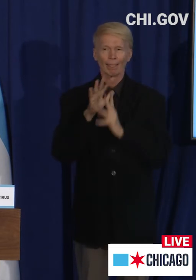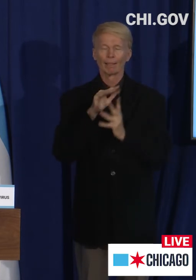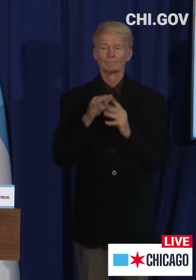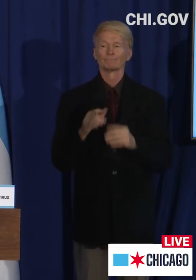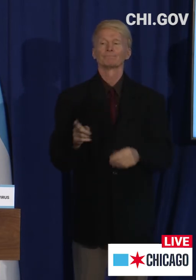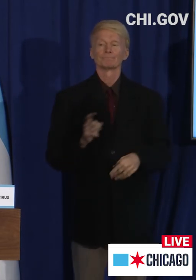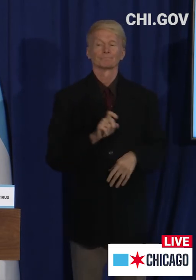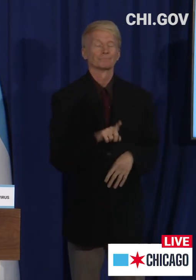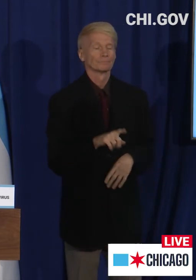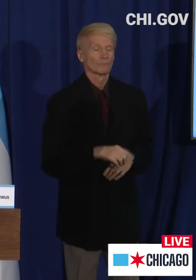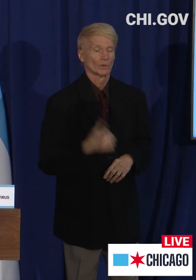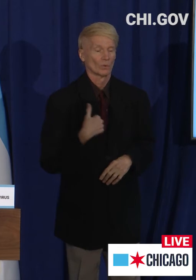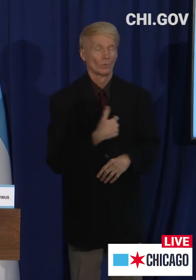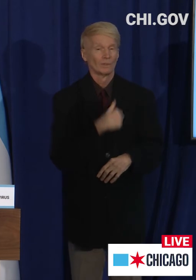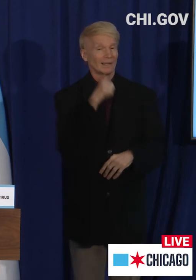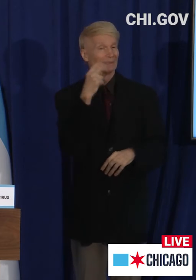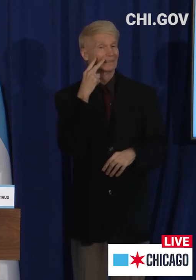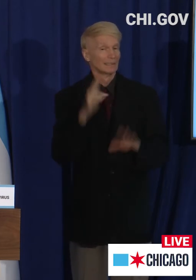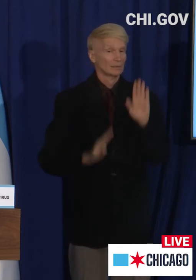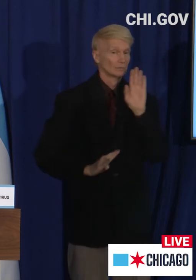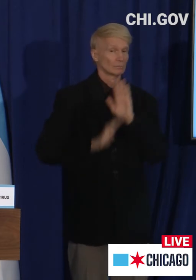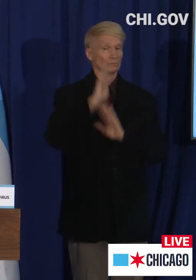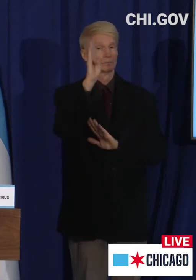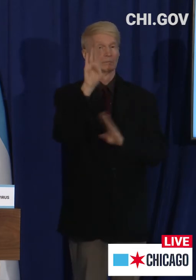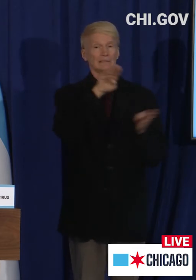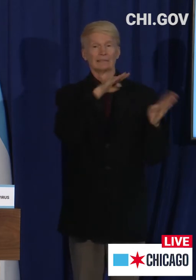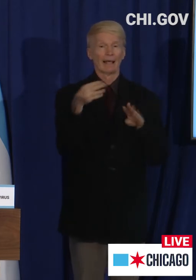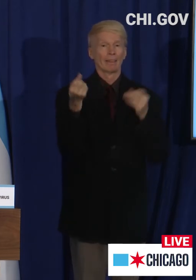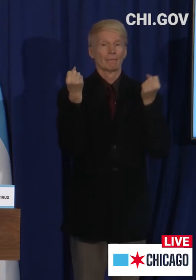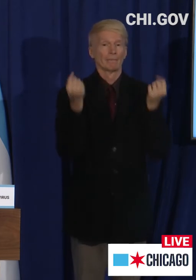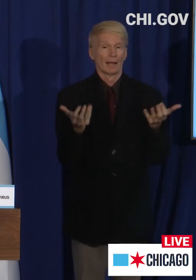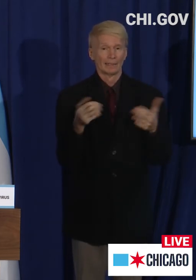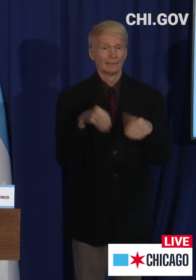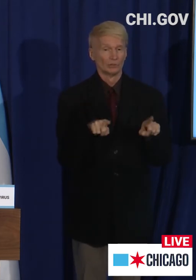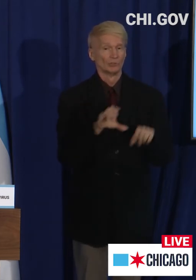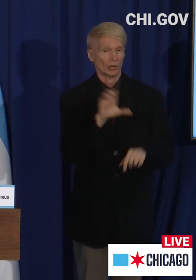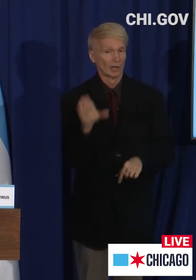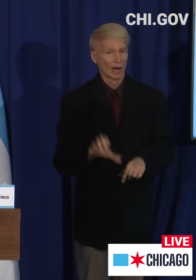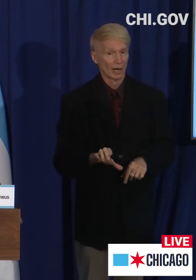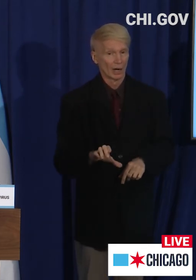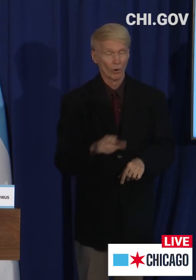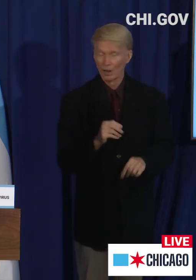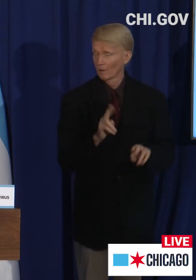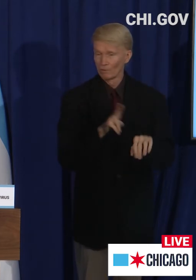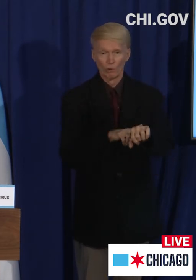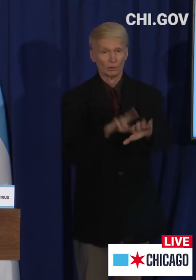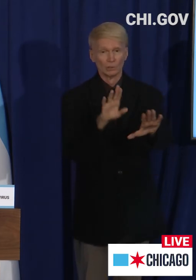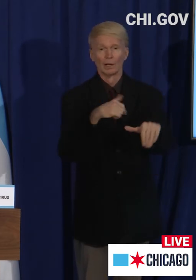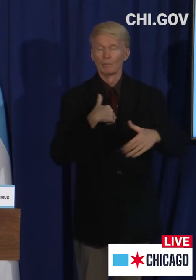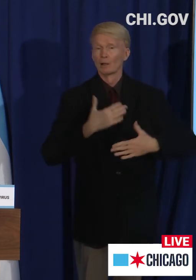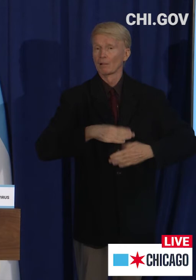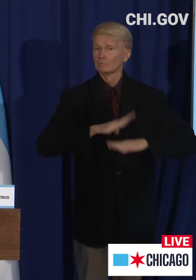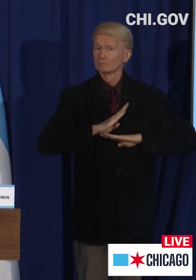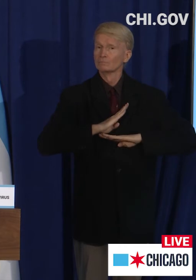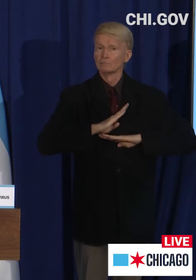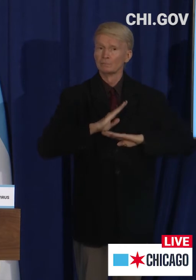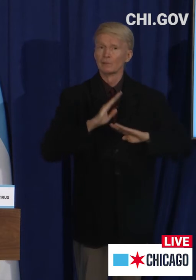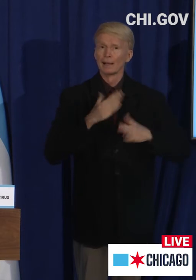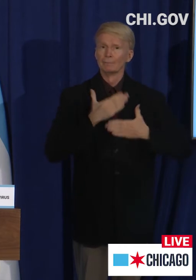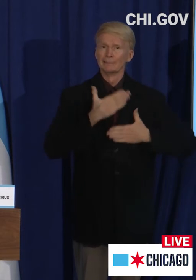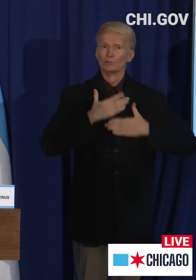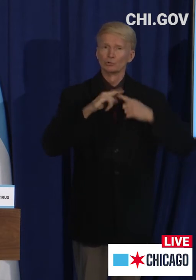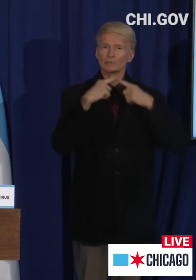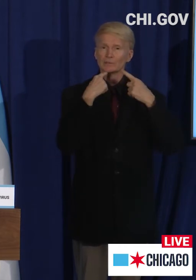a surge of deaths in Chicago, and I am very, of course, pleased to be able to say that.